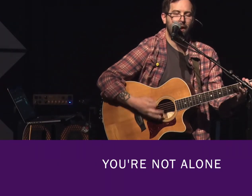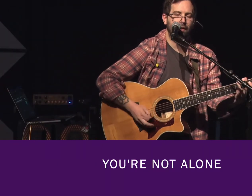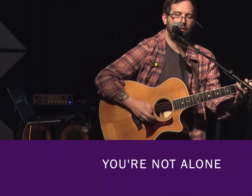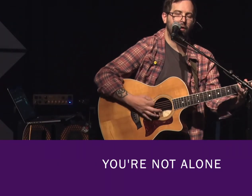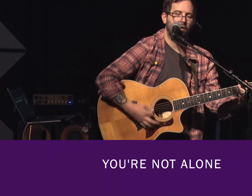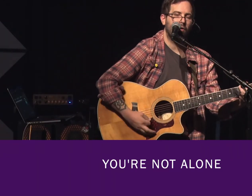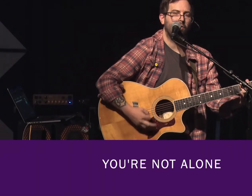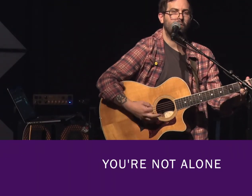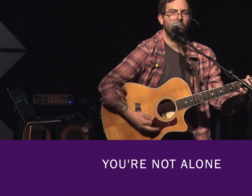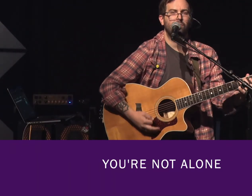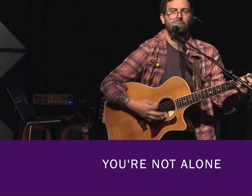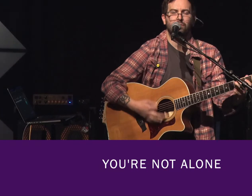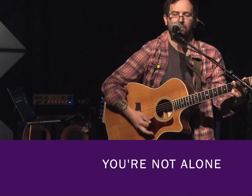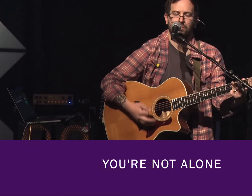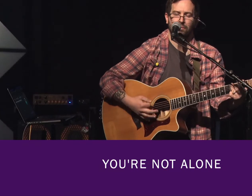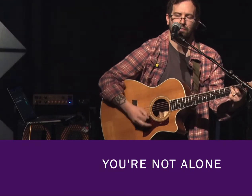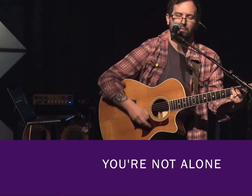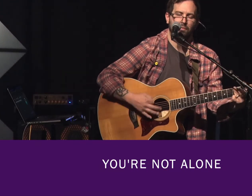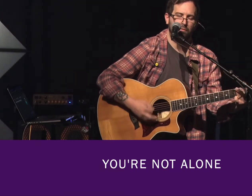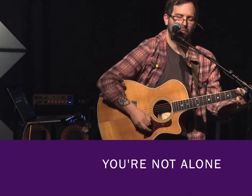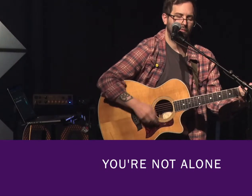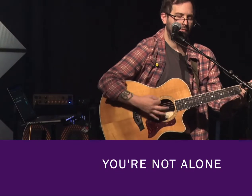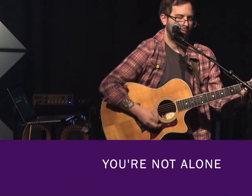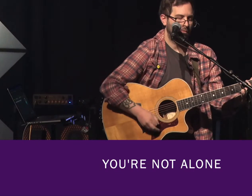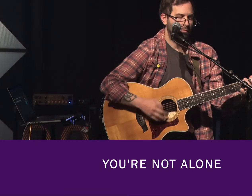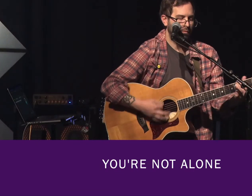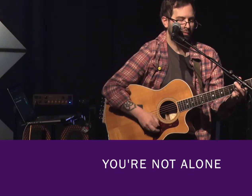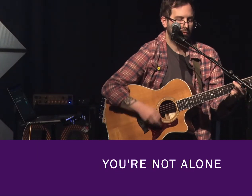You're not alone.